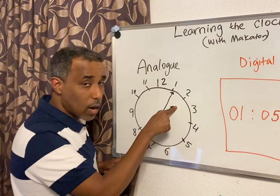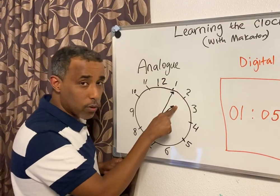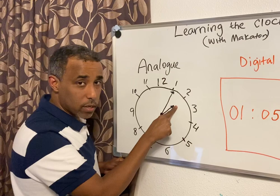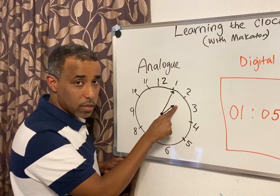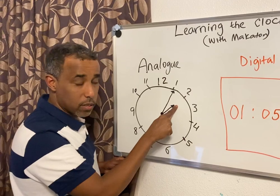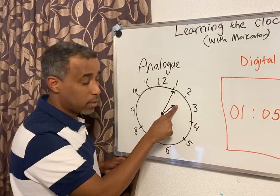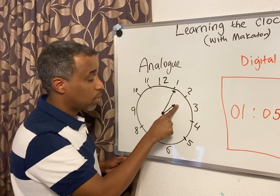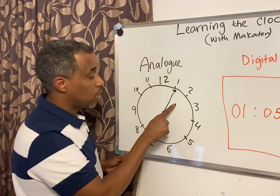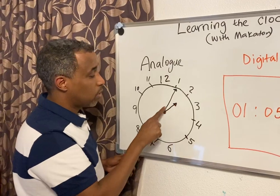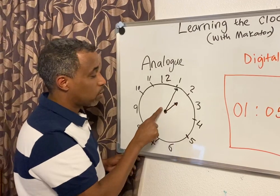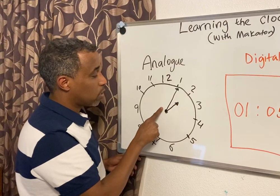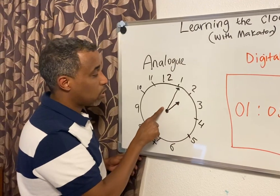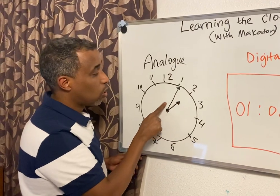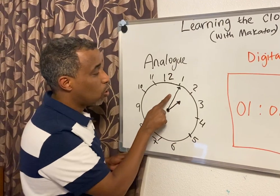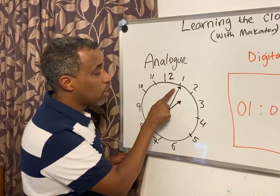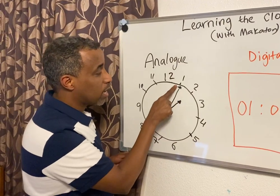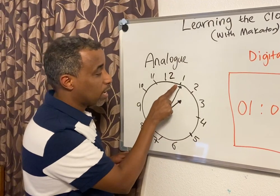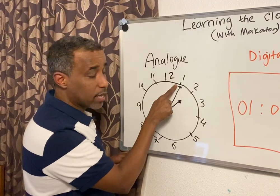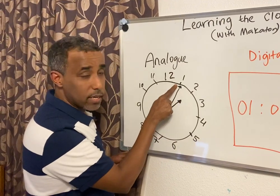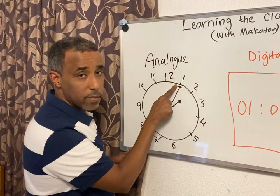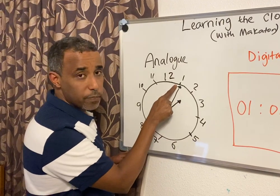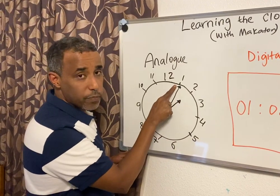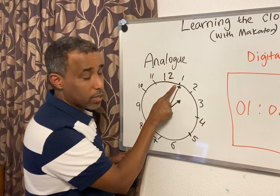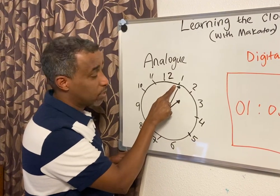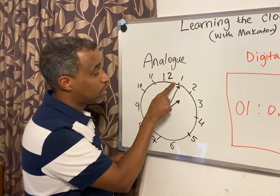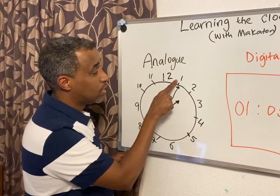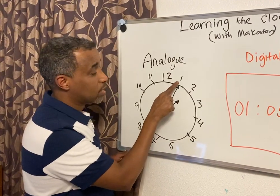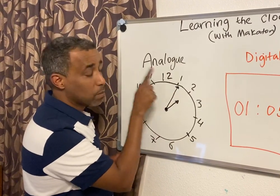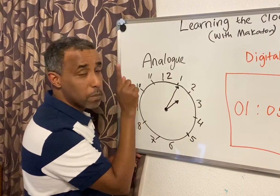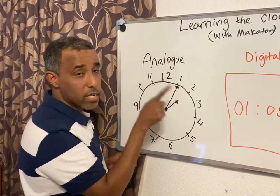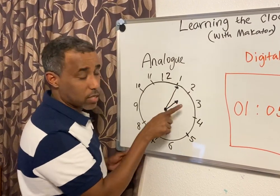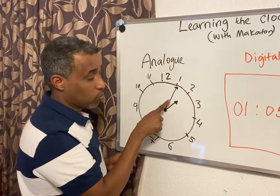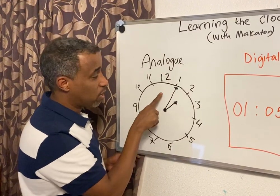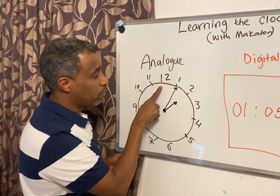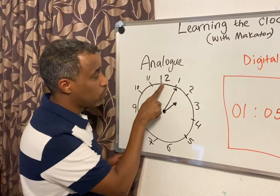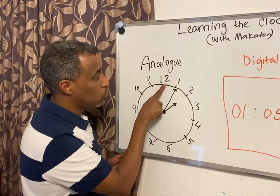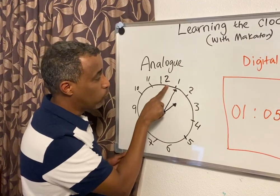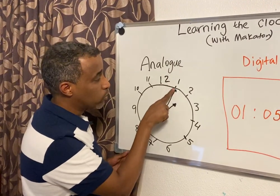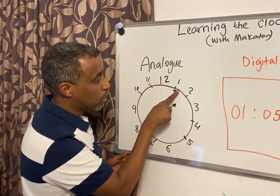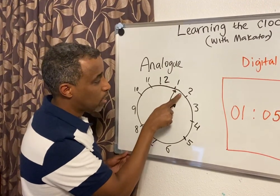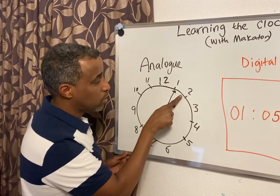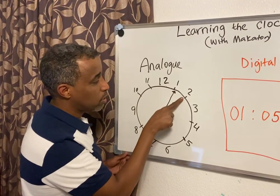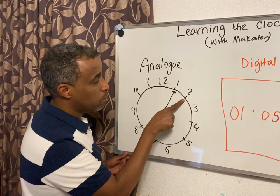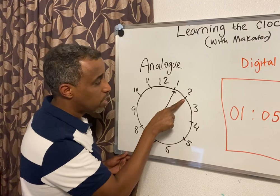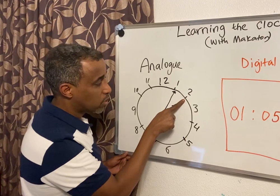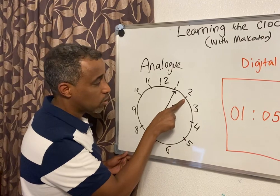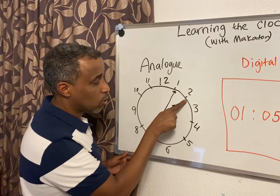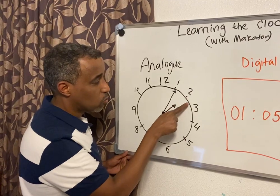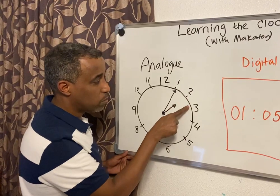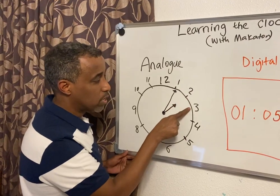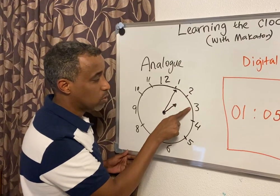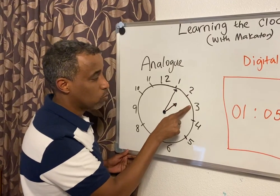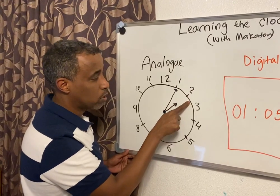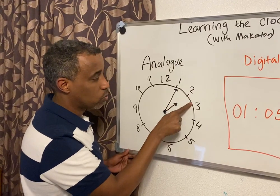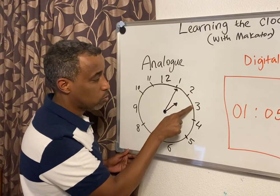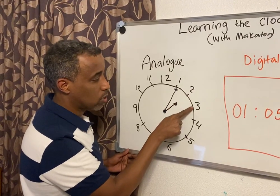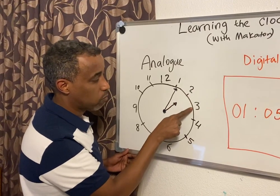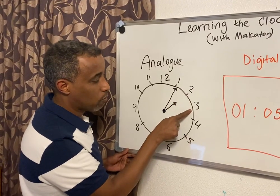hour. Okay, the long hand, it tells us minutes. Whenever it moves around, it minutes. It goes minutes,